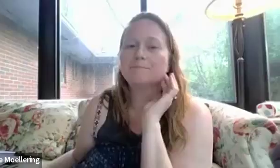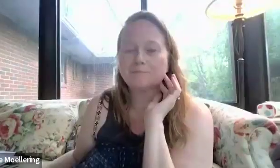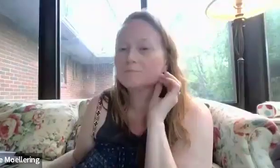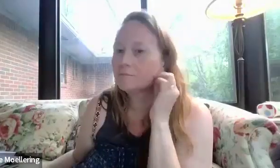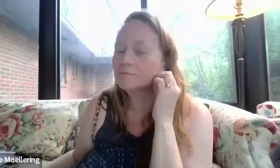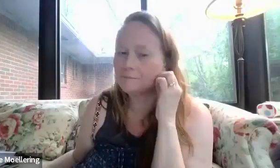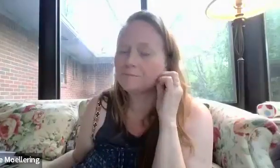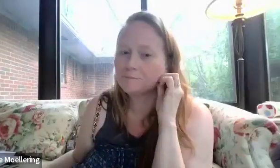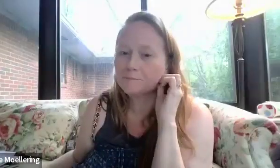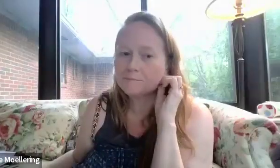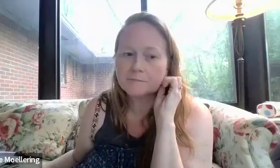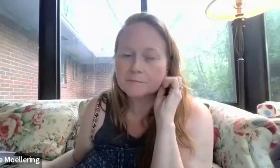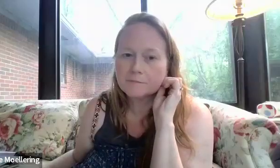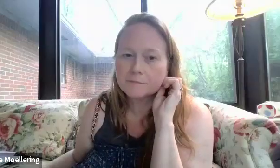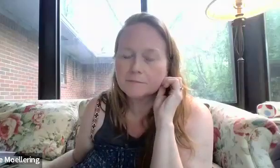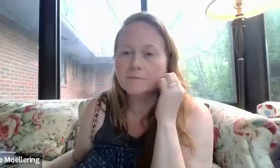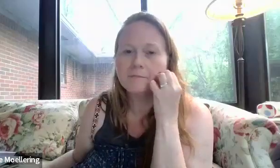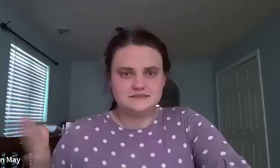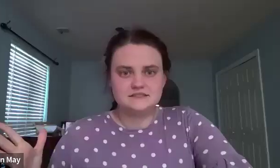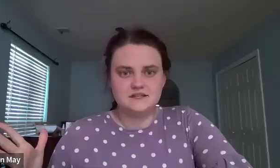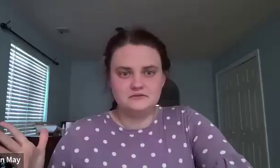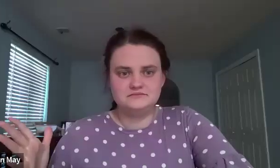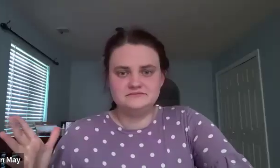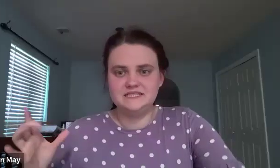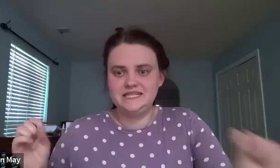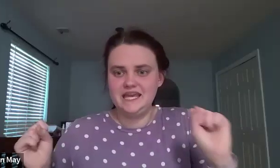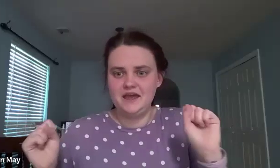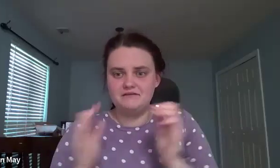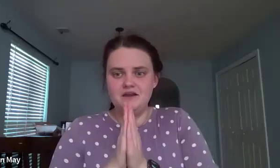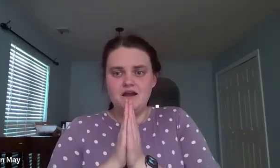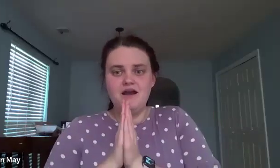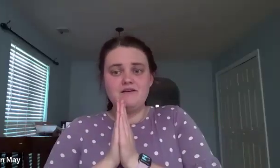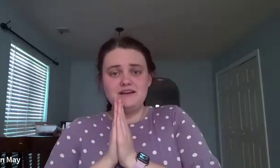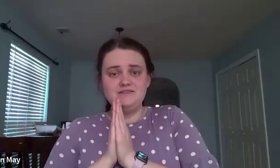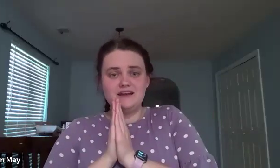because the basics. And then our feelings. So yeah. All right, you guys, like